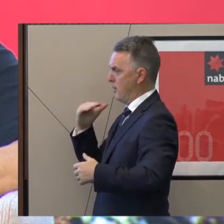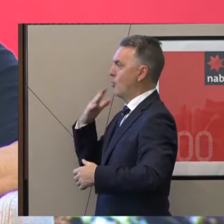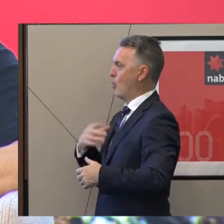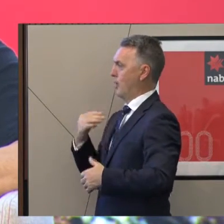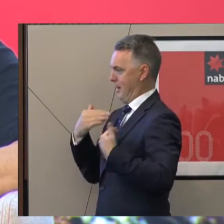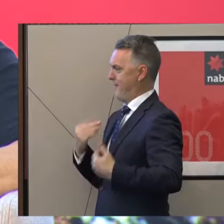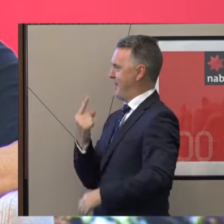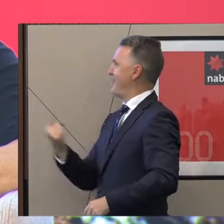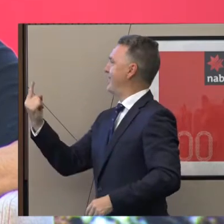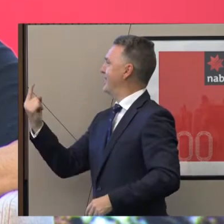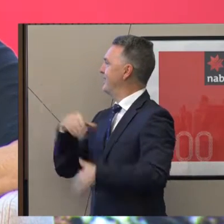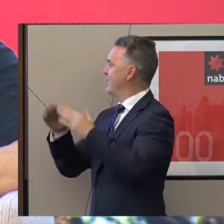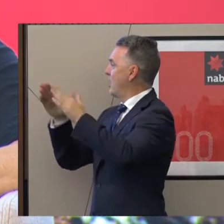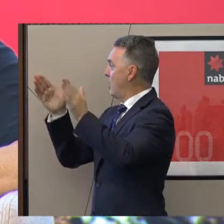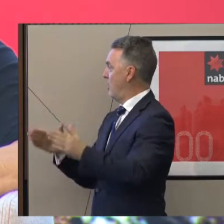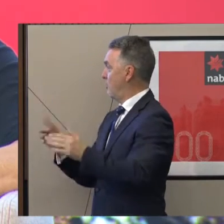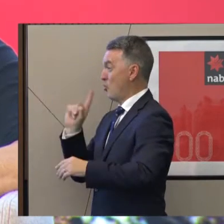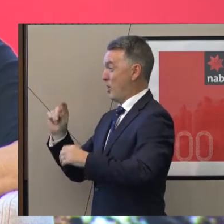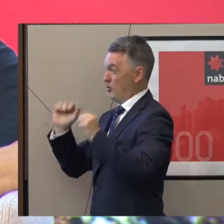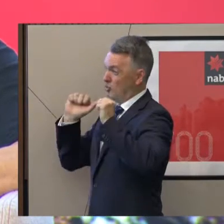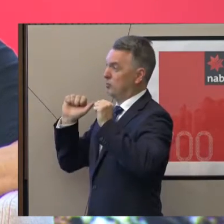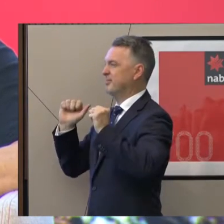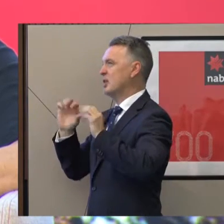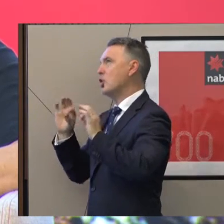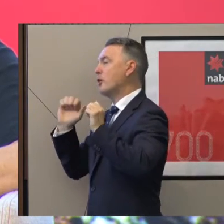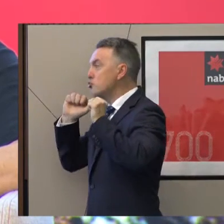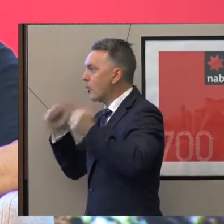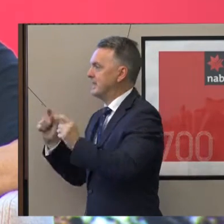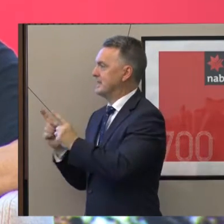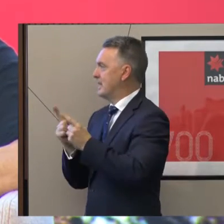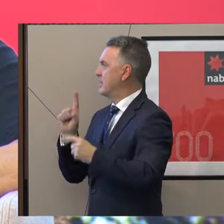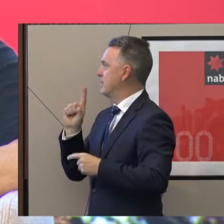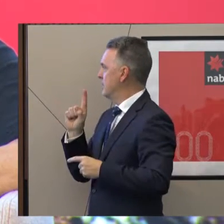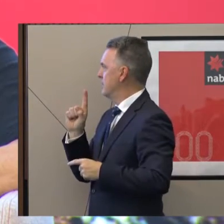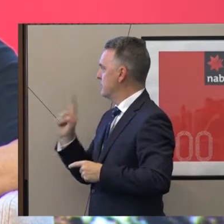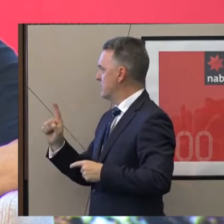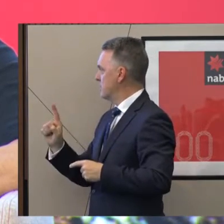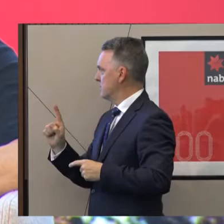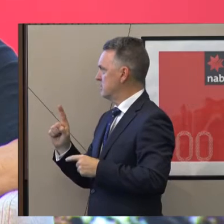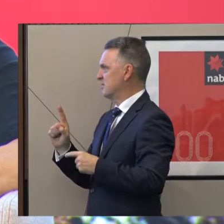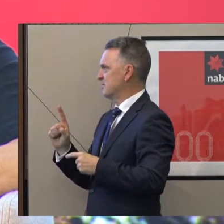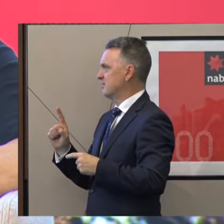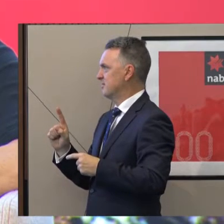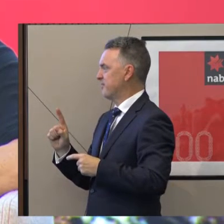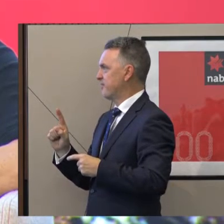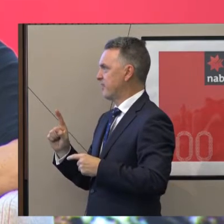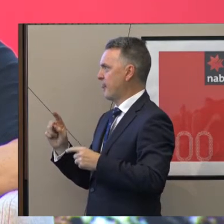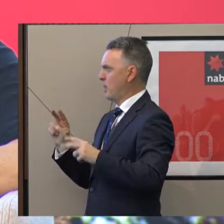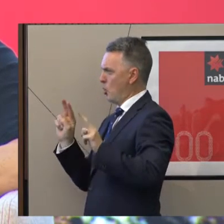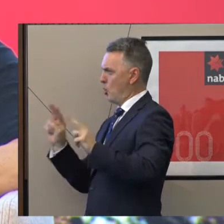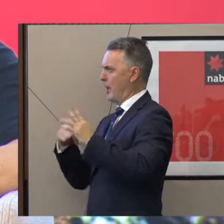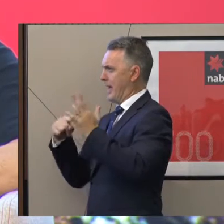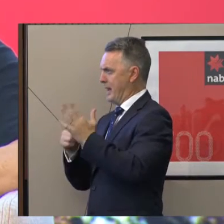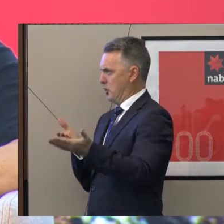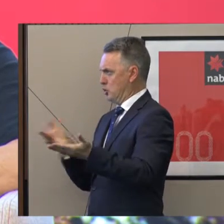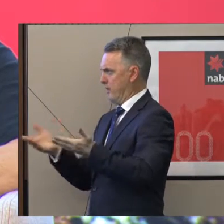the houses. And one of the greatest things, I think, not greatest things, Ahuri looked at the services that delivered